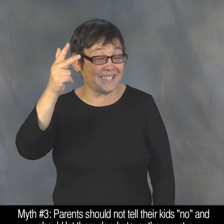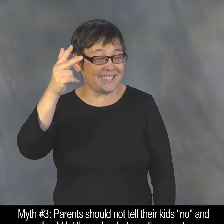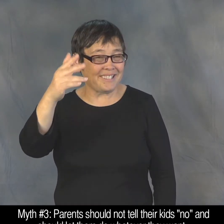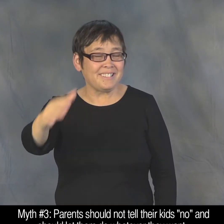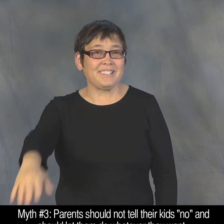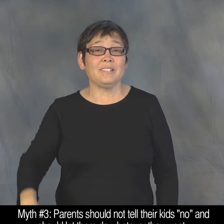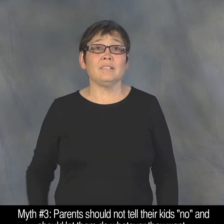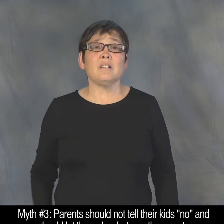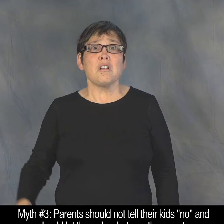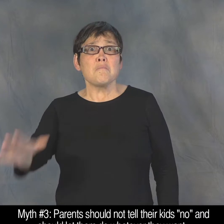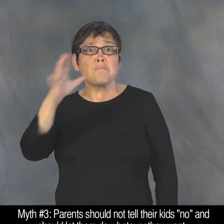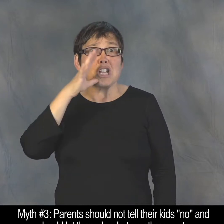Myth number 3.